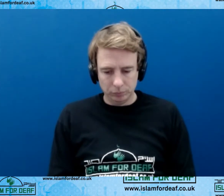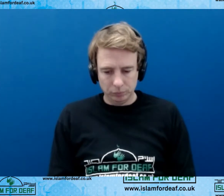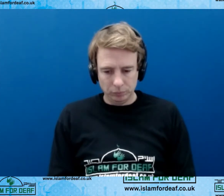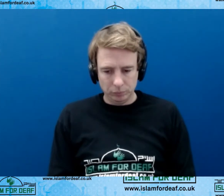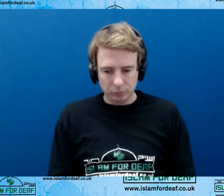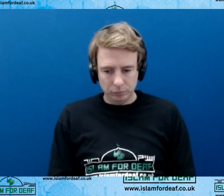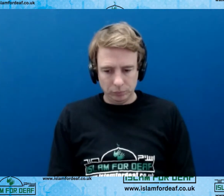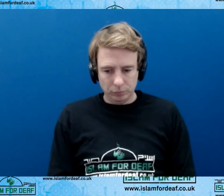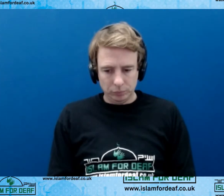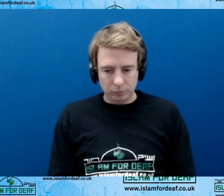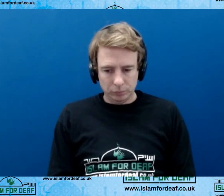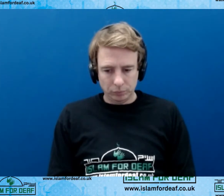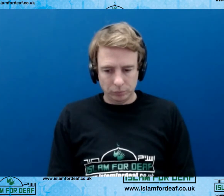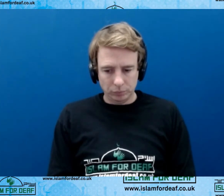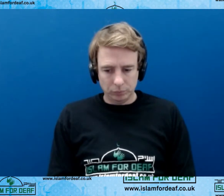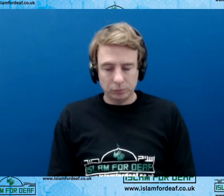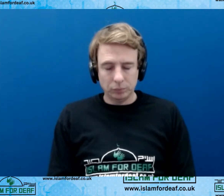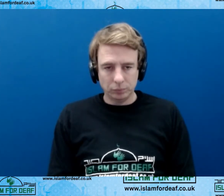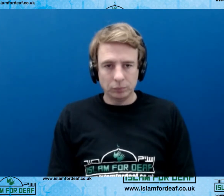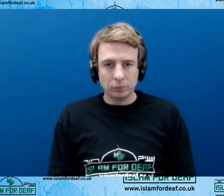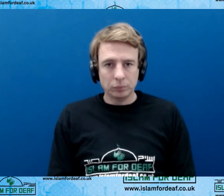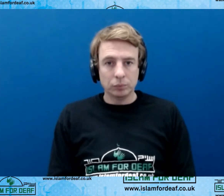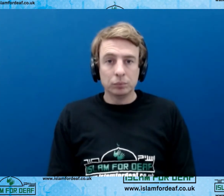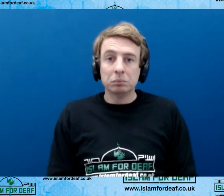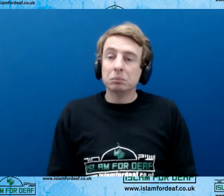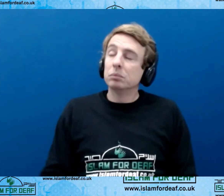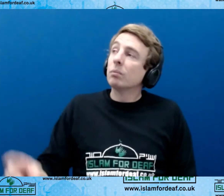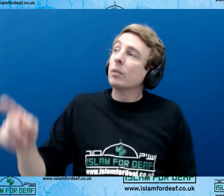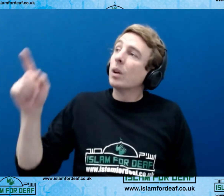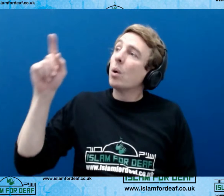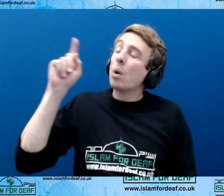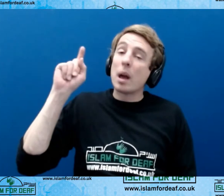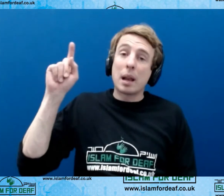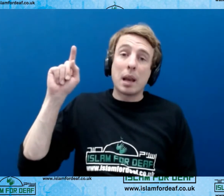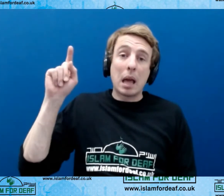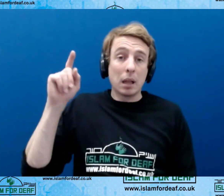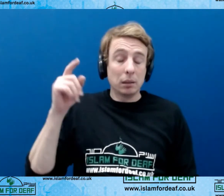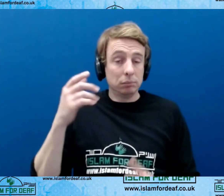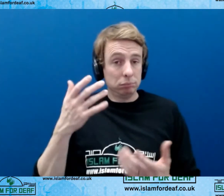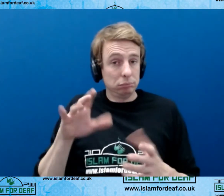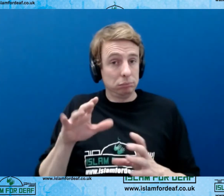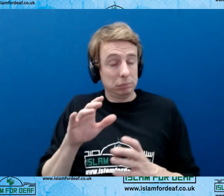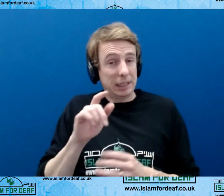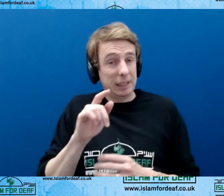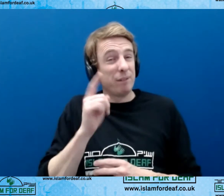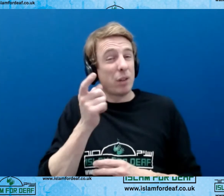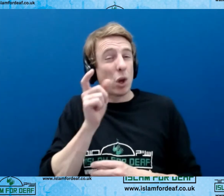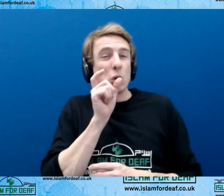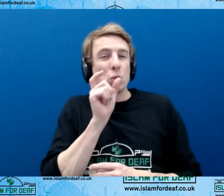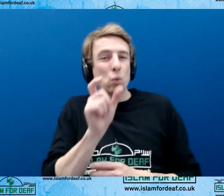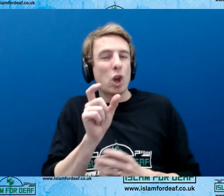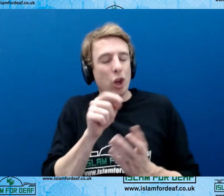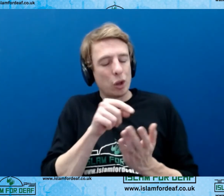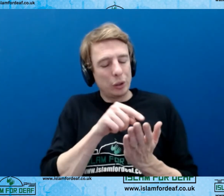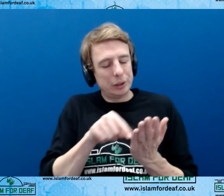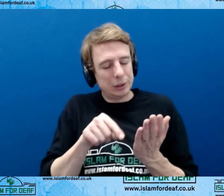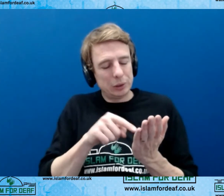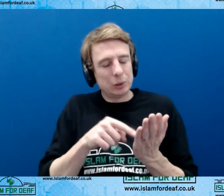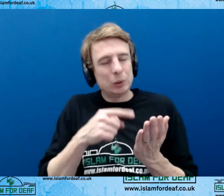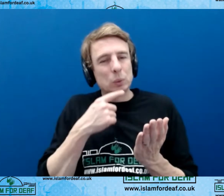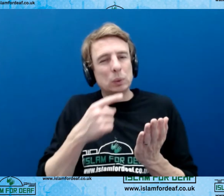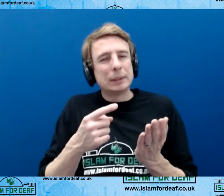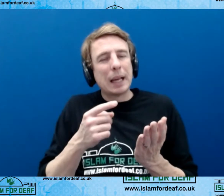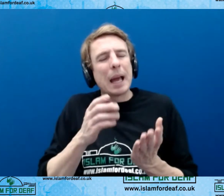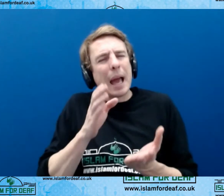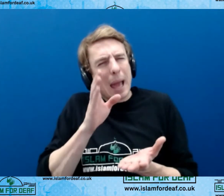High, He opens the chapter with the statement verily, and it's a very that's connected to a